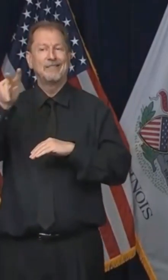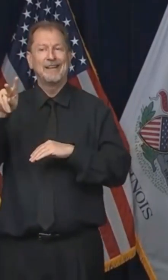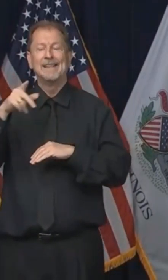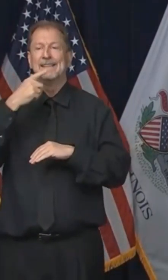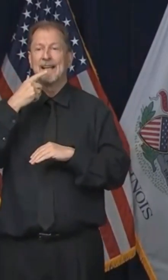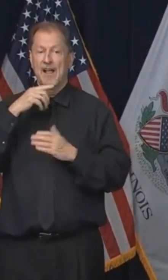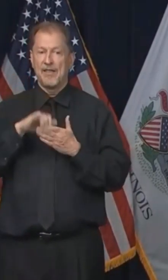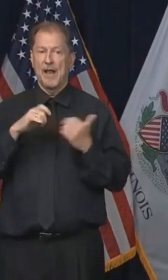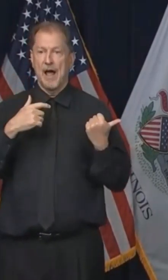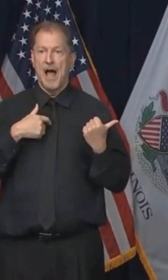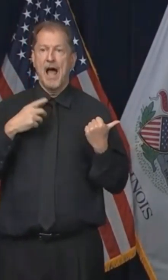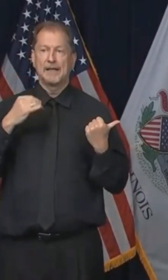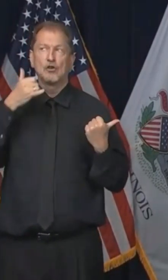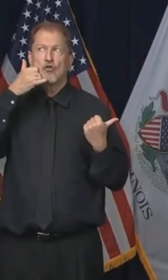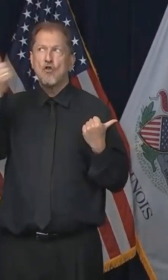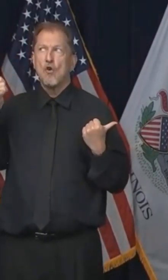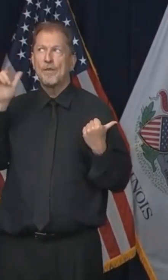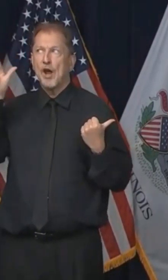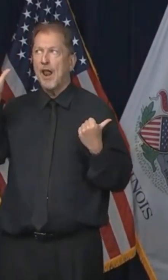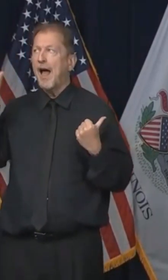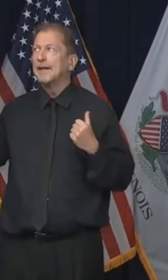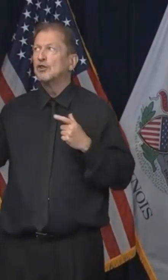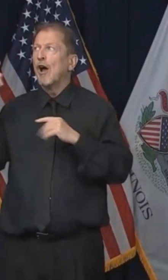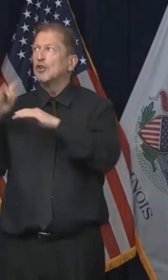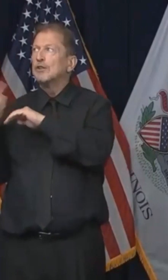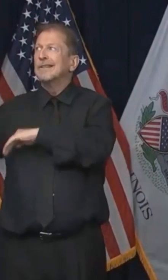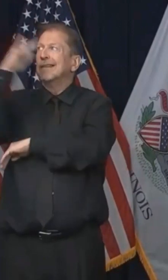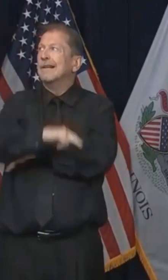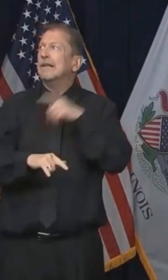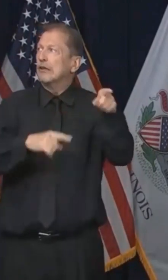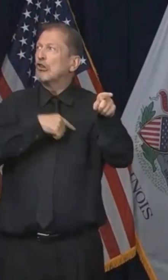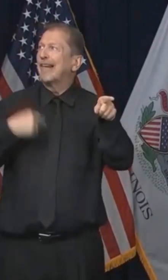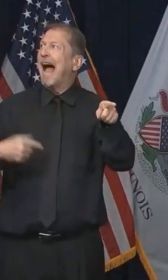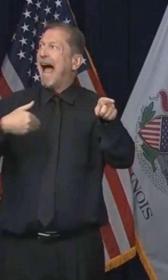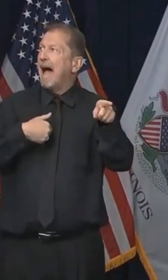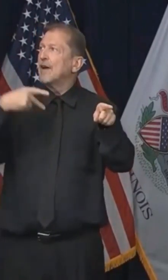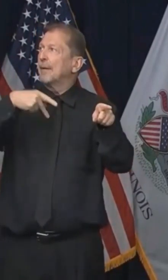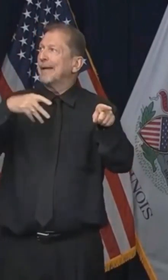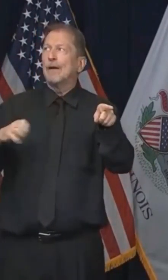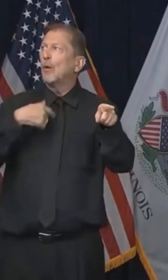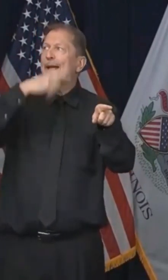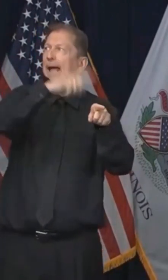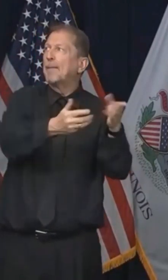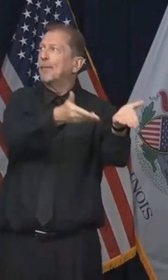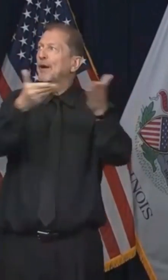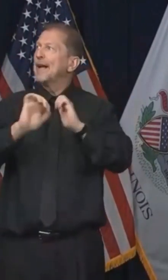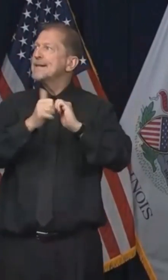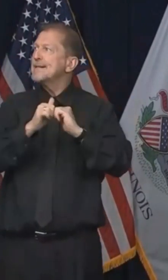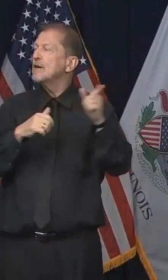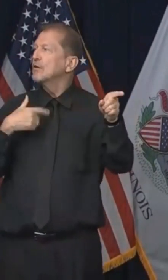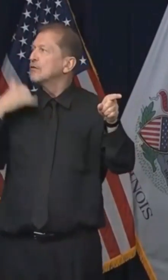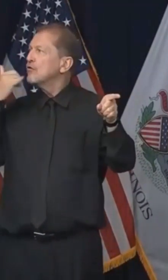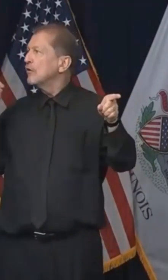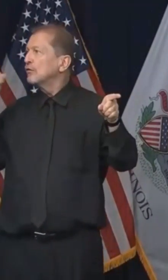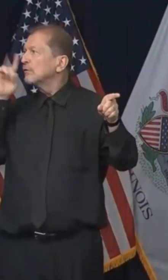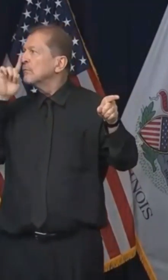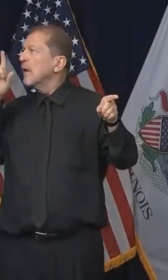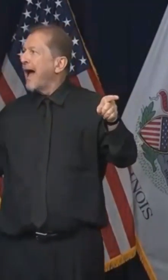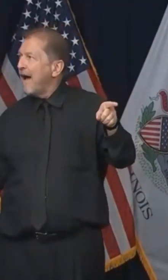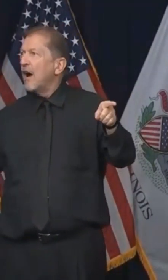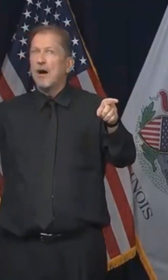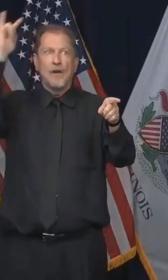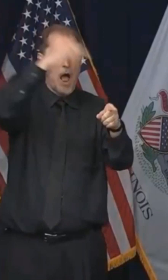fact that I'd been on the phone with airlines trying to get our PPE from China, which is where much of it is